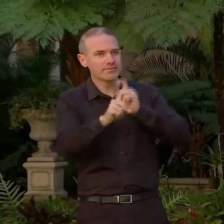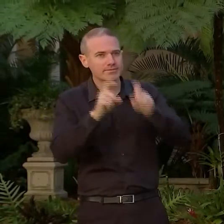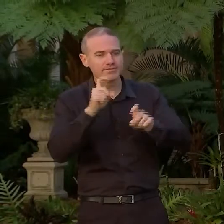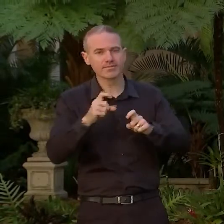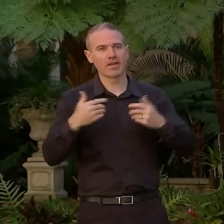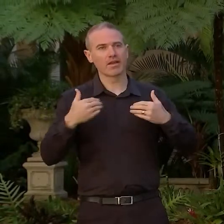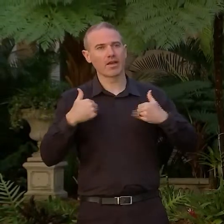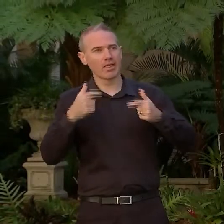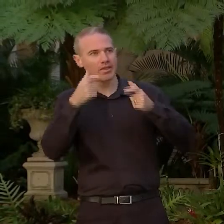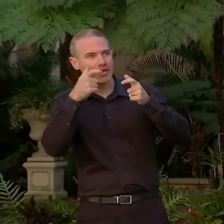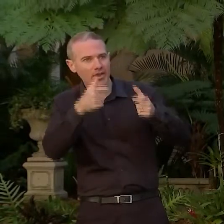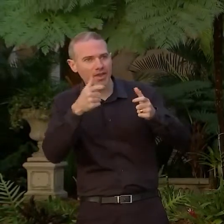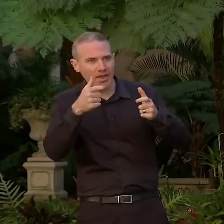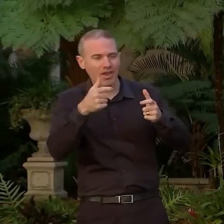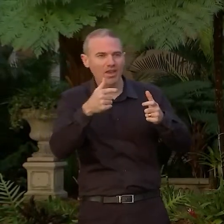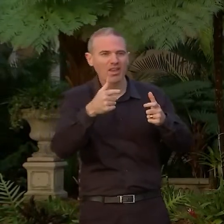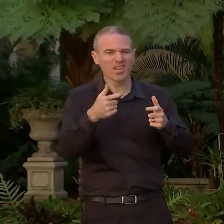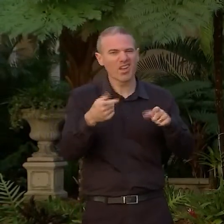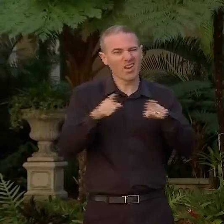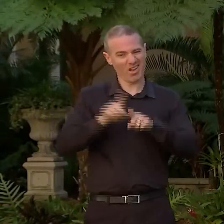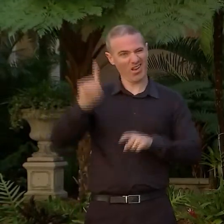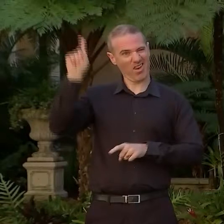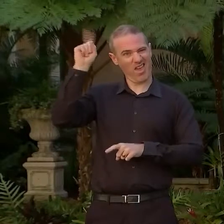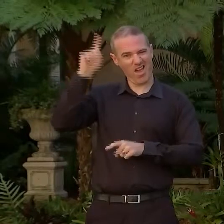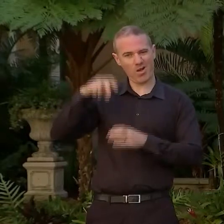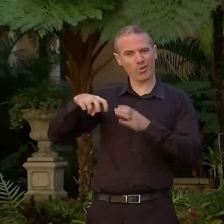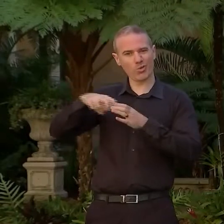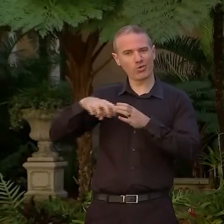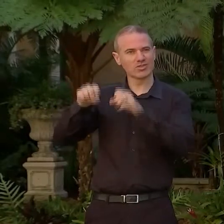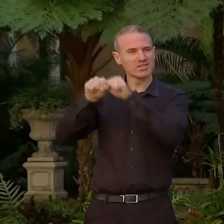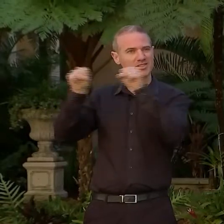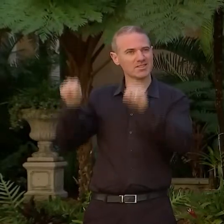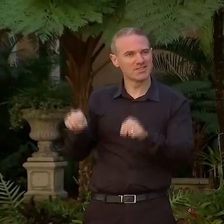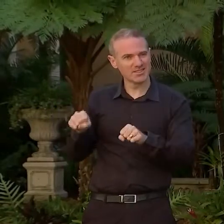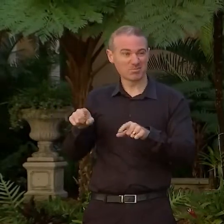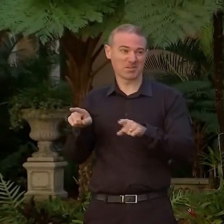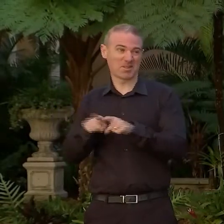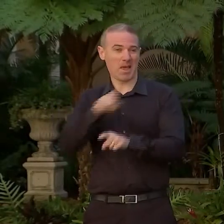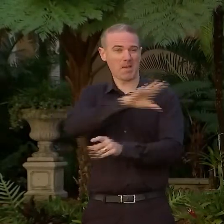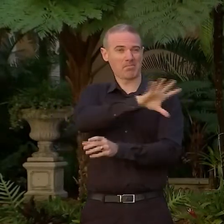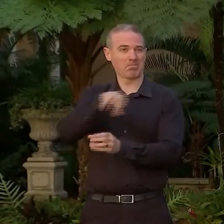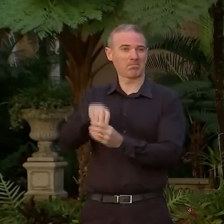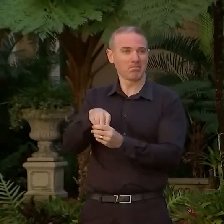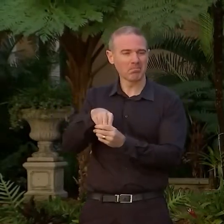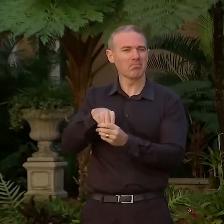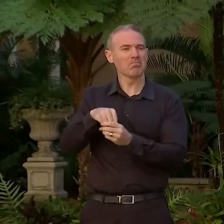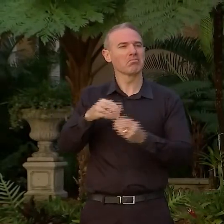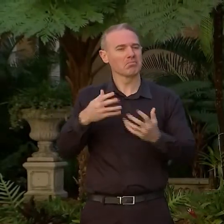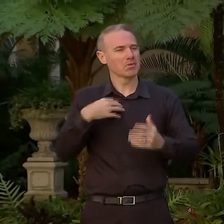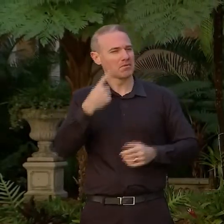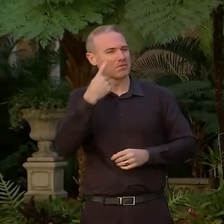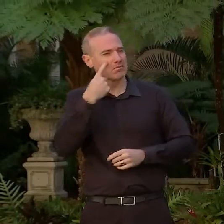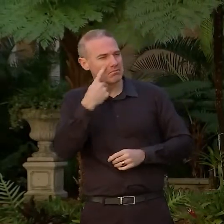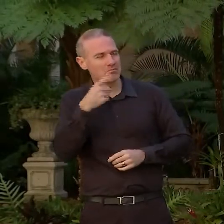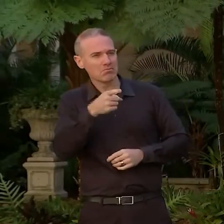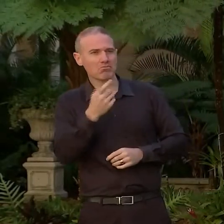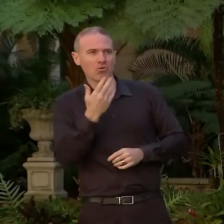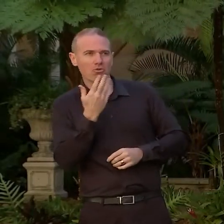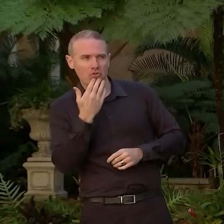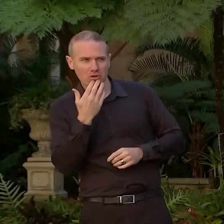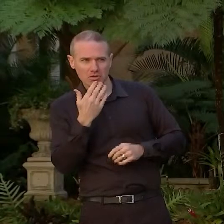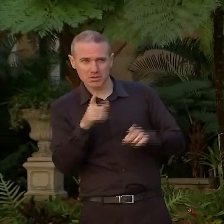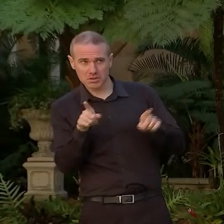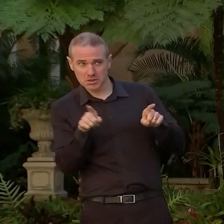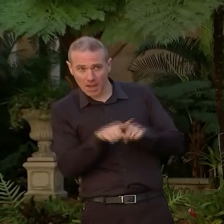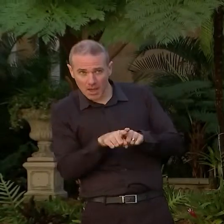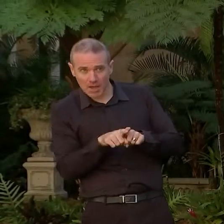that we currently incur with our existing quarantine system. So we just have to look at whether those costs are the same when